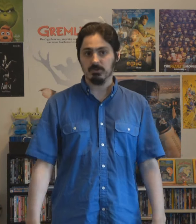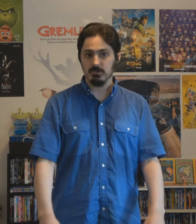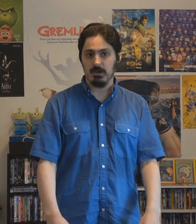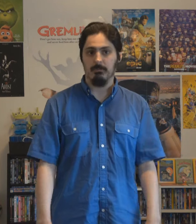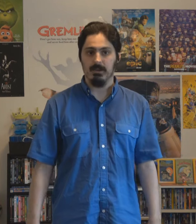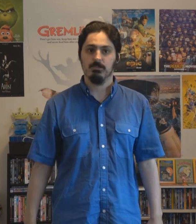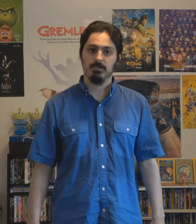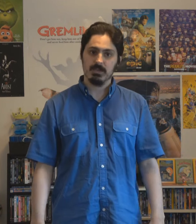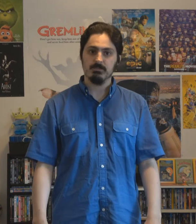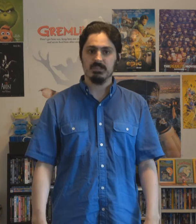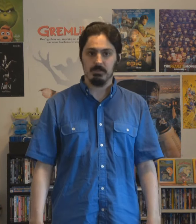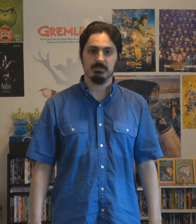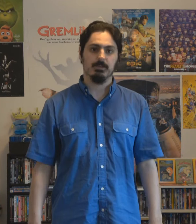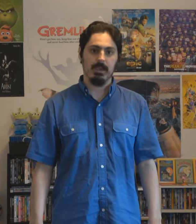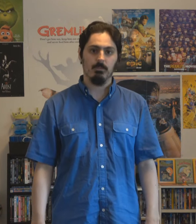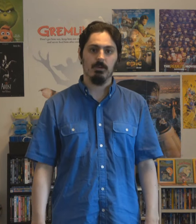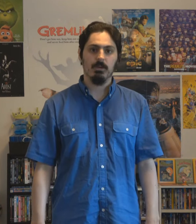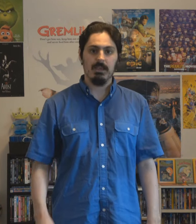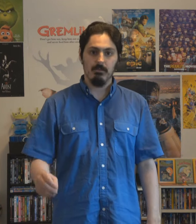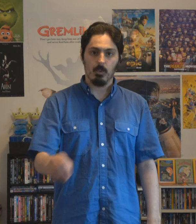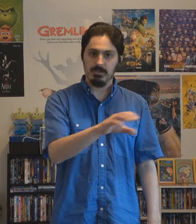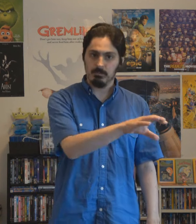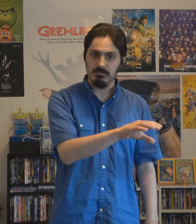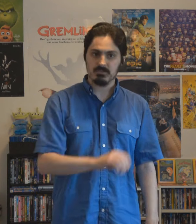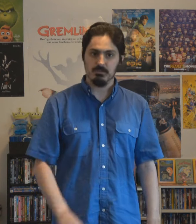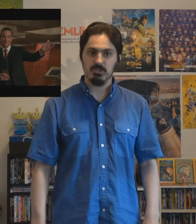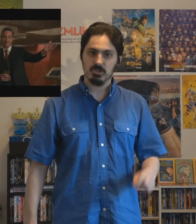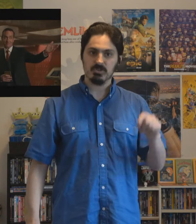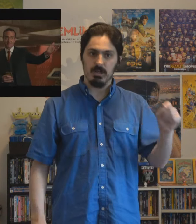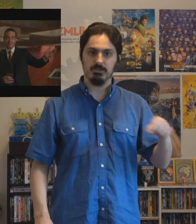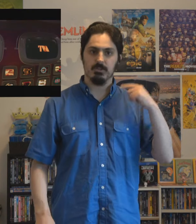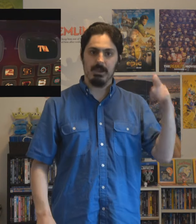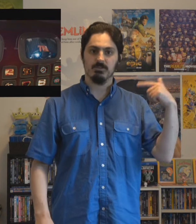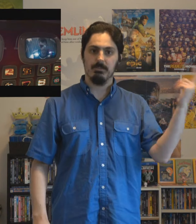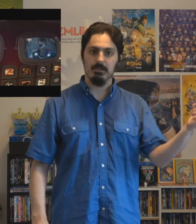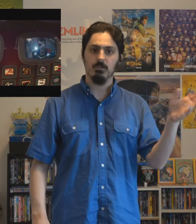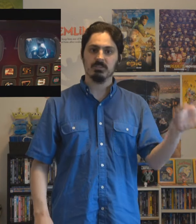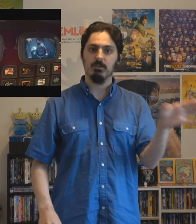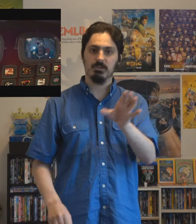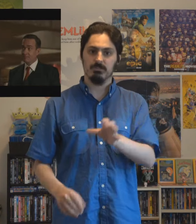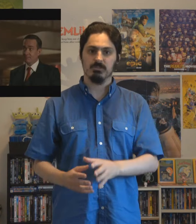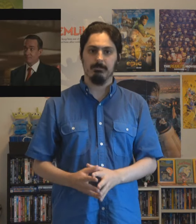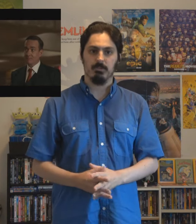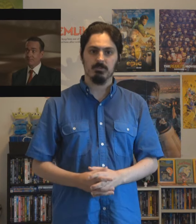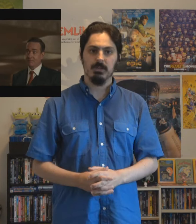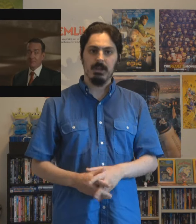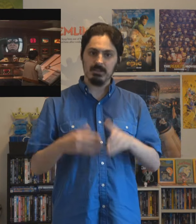do come, mainly through the times he speaks to the camera. Even more than the previous films, he shows a knowledge of the powers that be, who decide which films get produced, and that